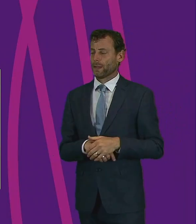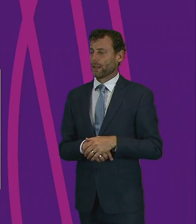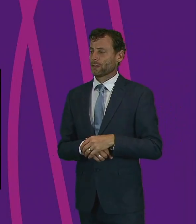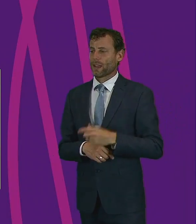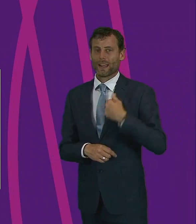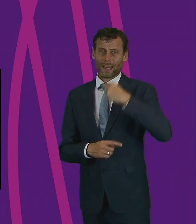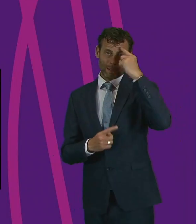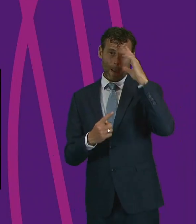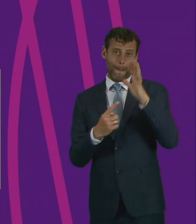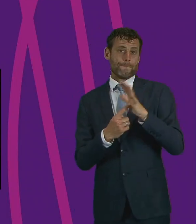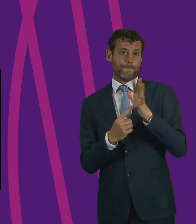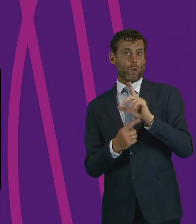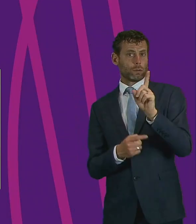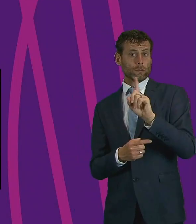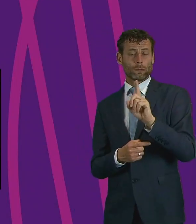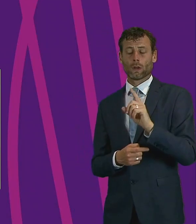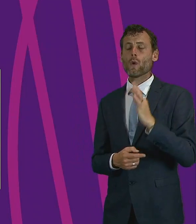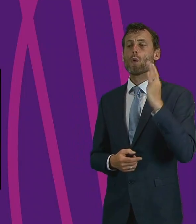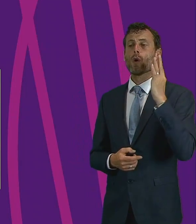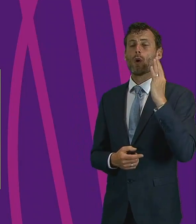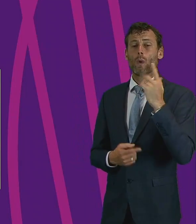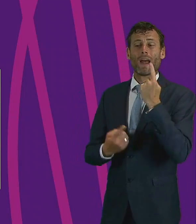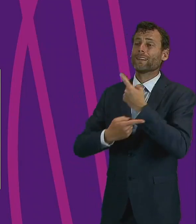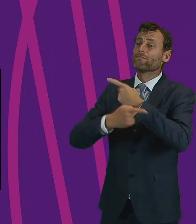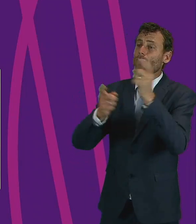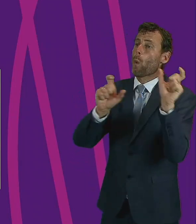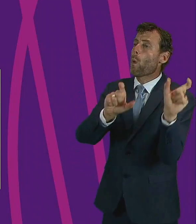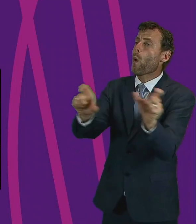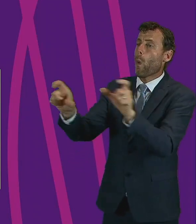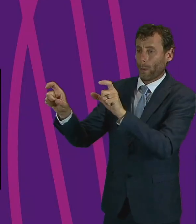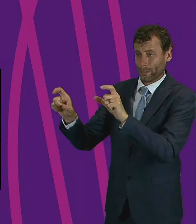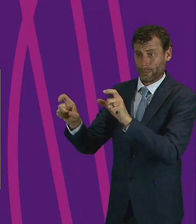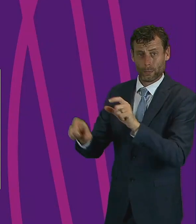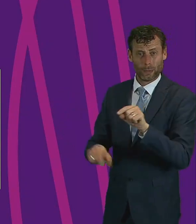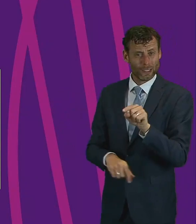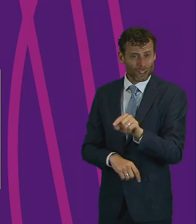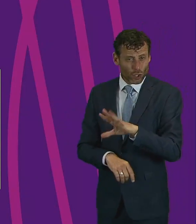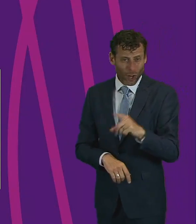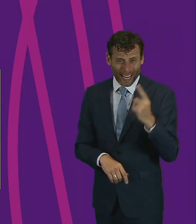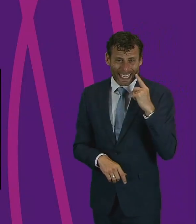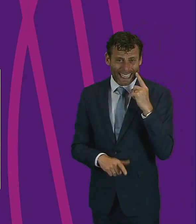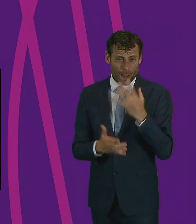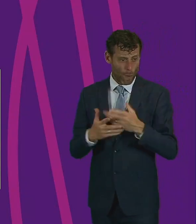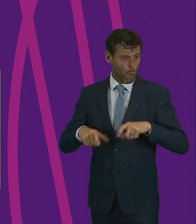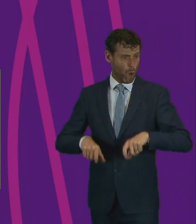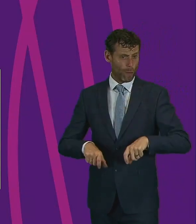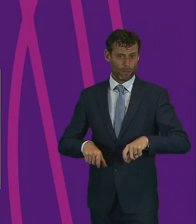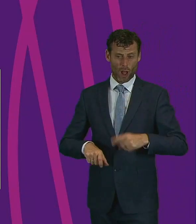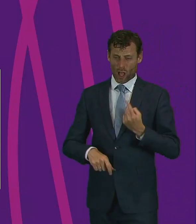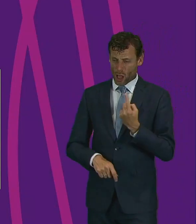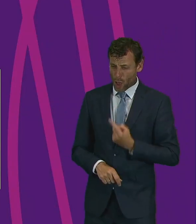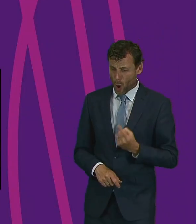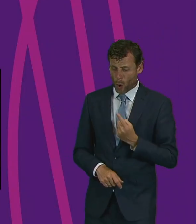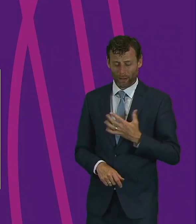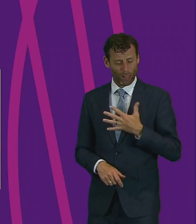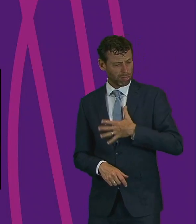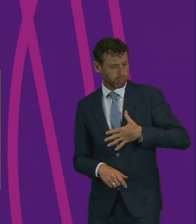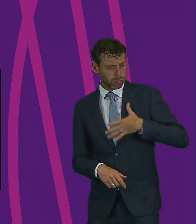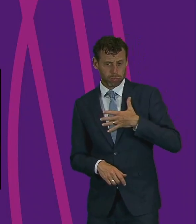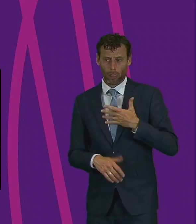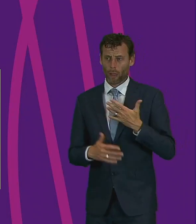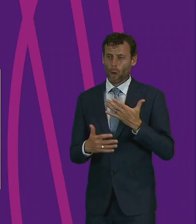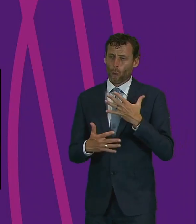absolutely acknowledge how hard these restrictions are for many people across the country who are experiencing extreme loneliness and isolation while physically cut off